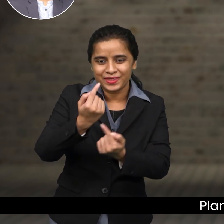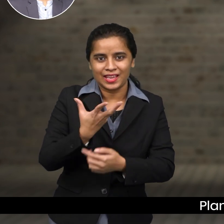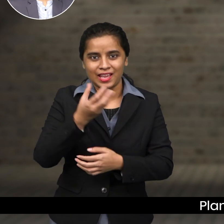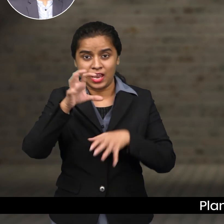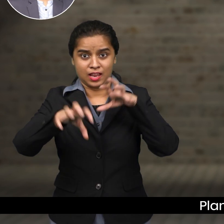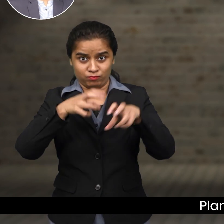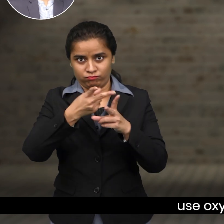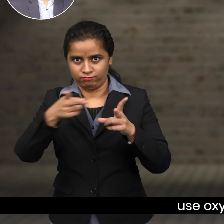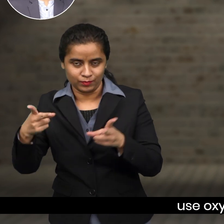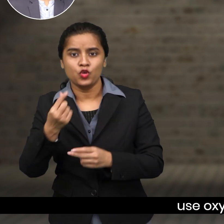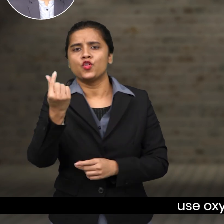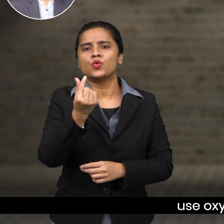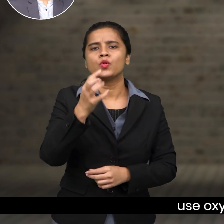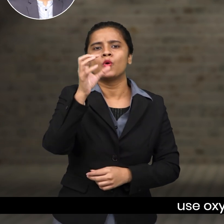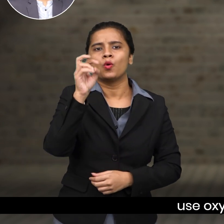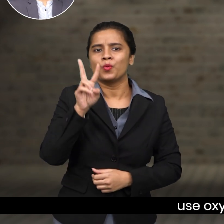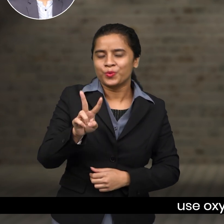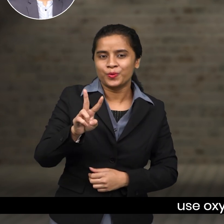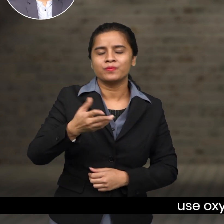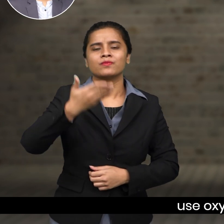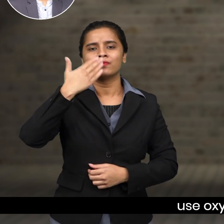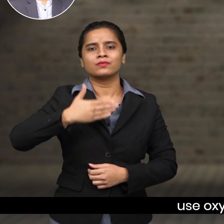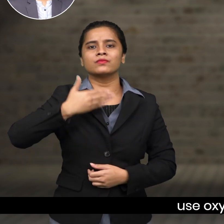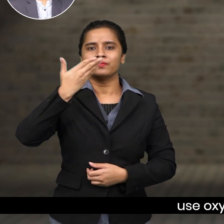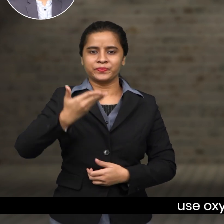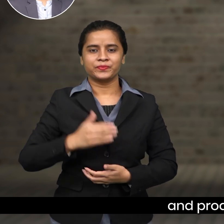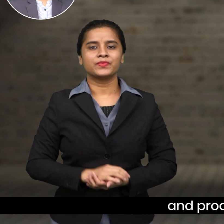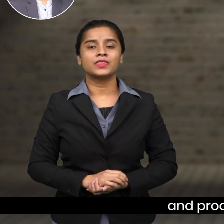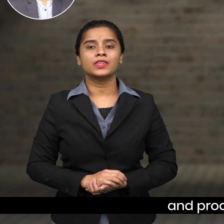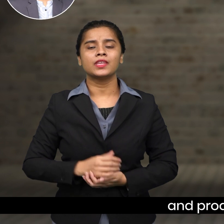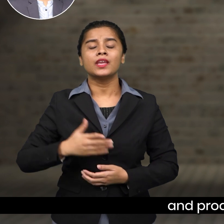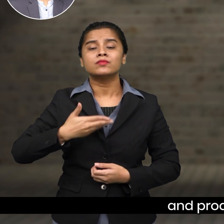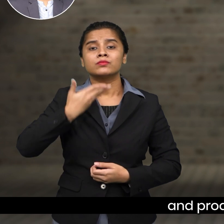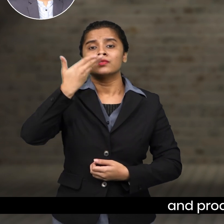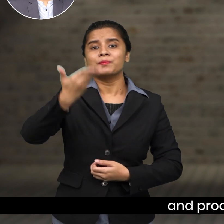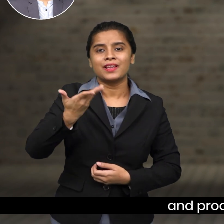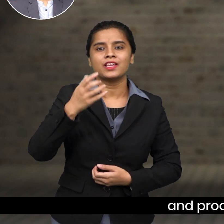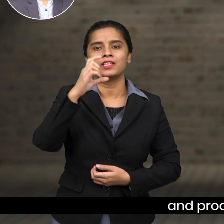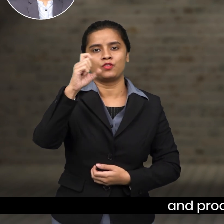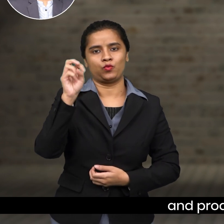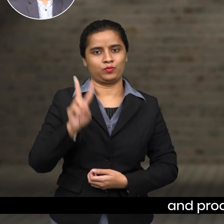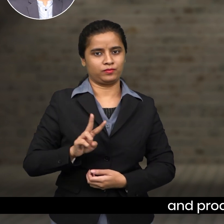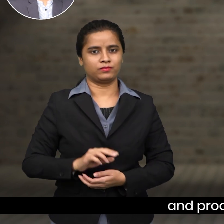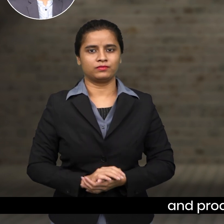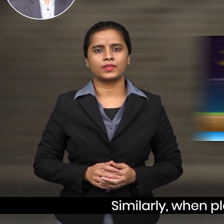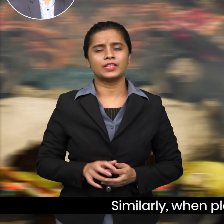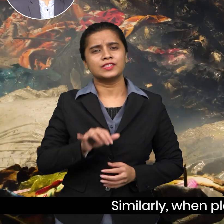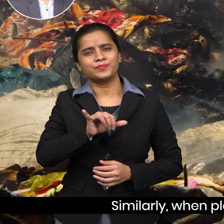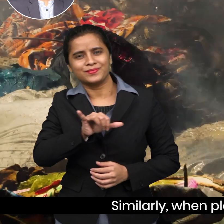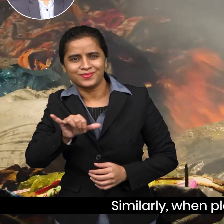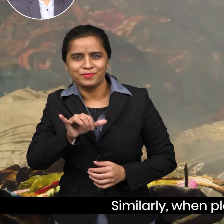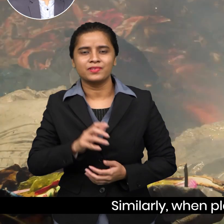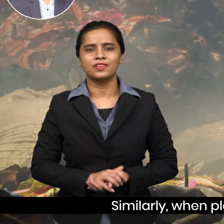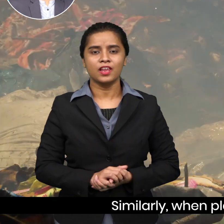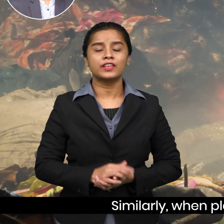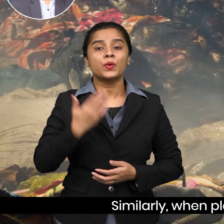Plants and animals use oxygen for respiration and produce carbon dioxide.